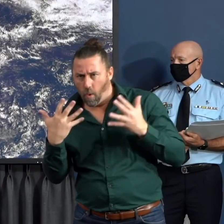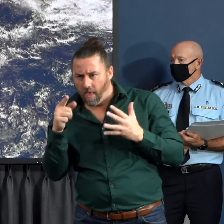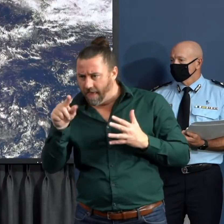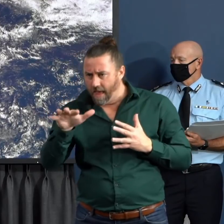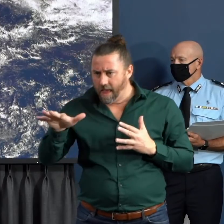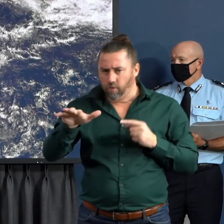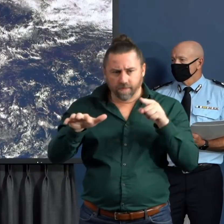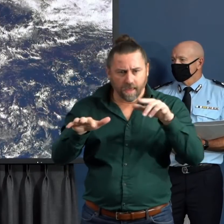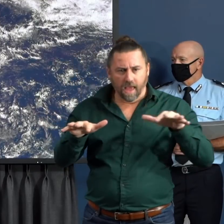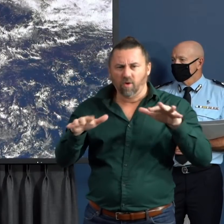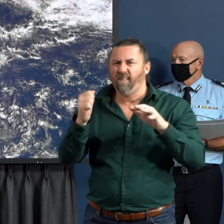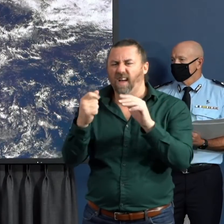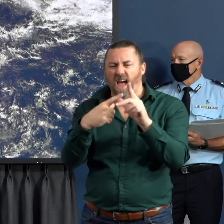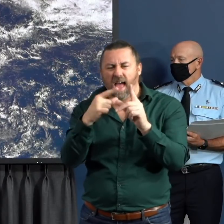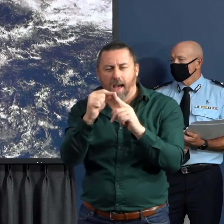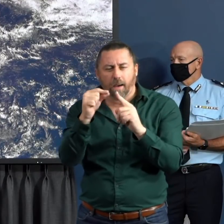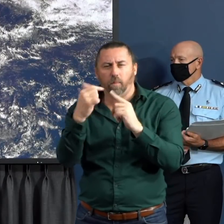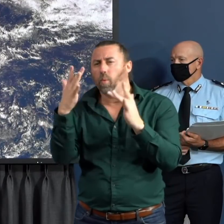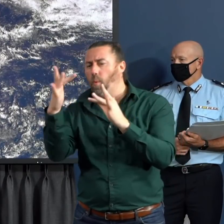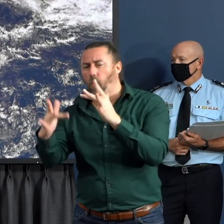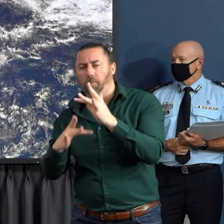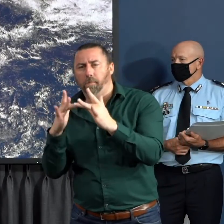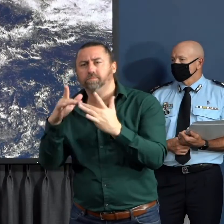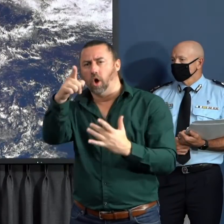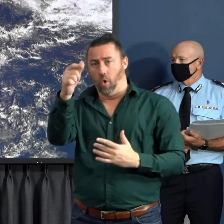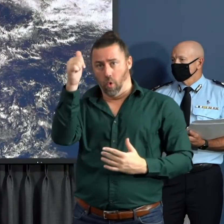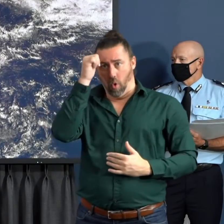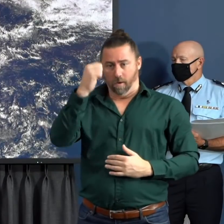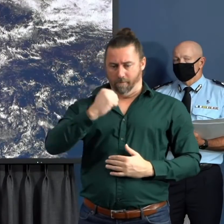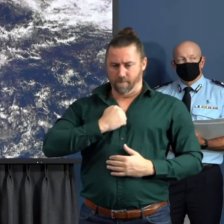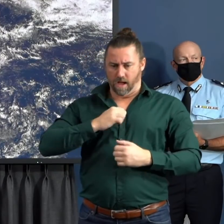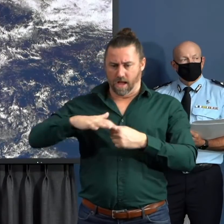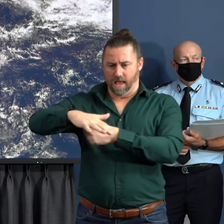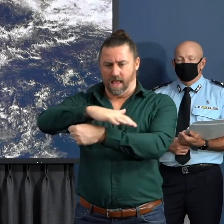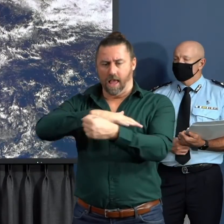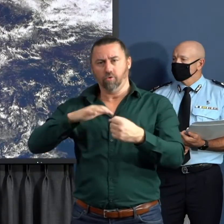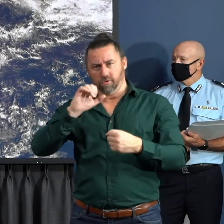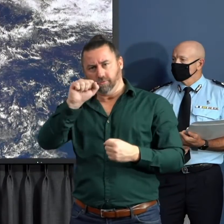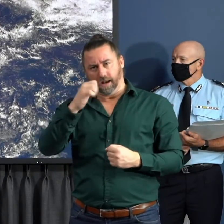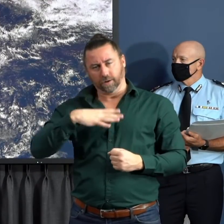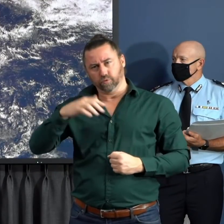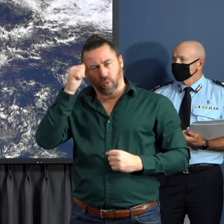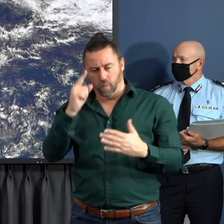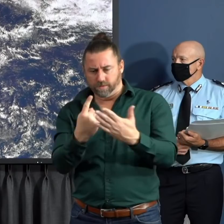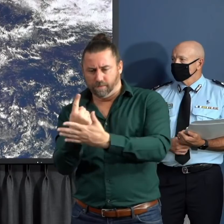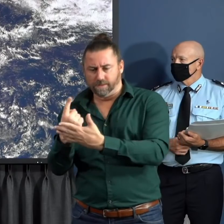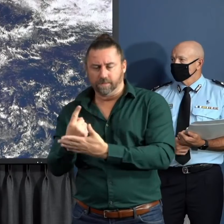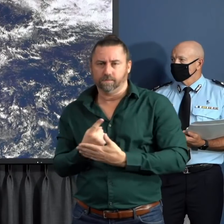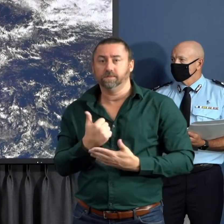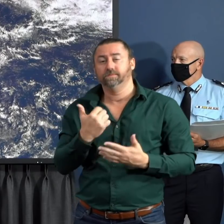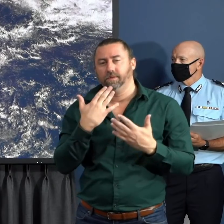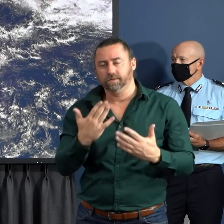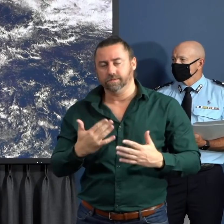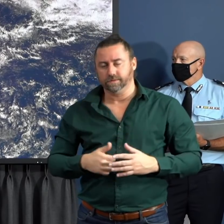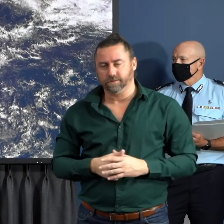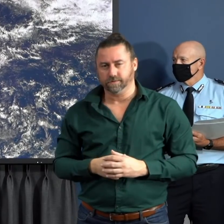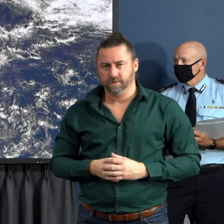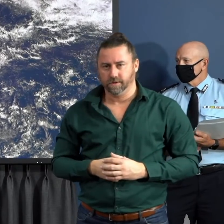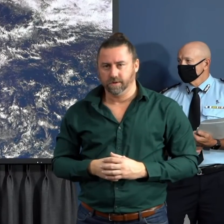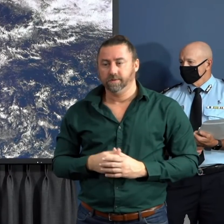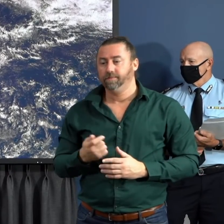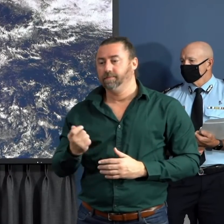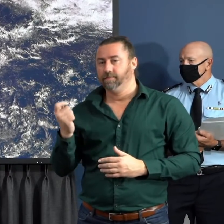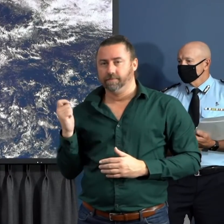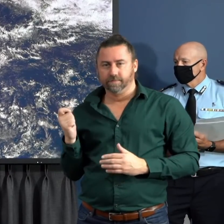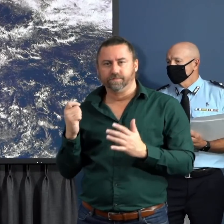the website, and just be across exactly what's happening in your area and in your catchment as well. Thank you. Thank you. We'll move on to